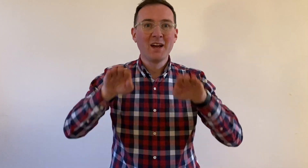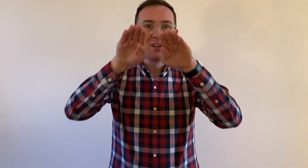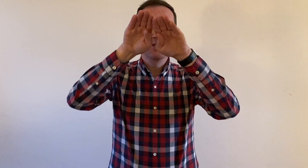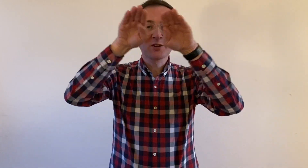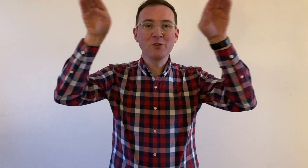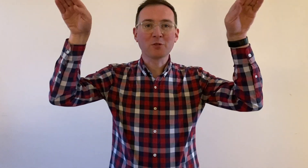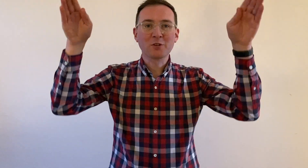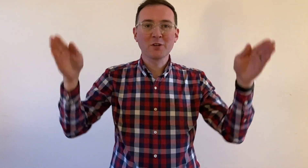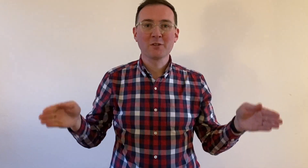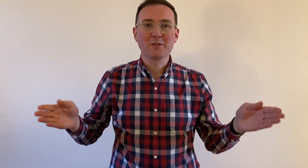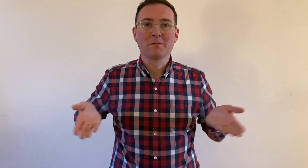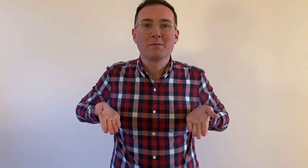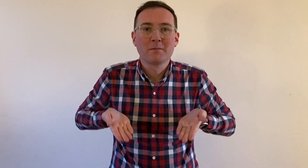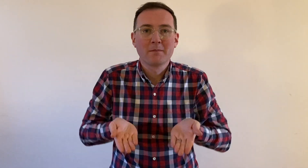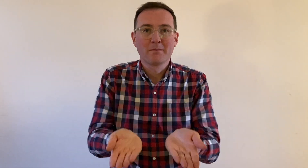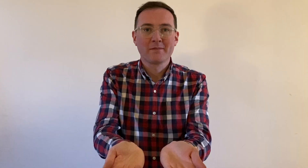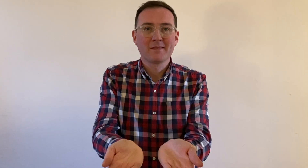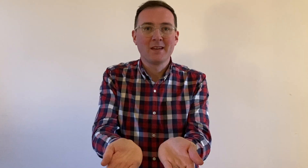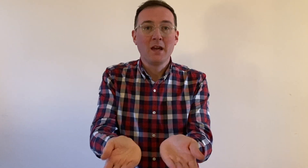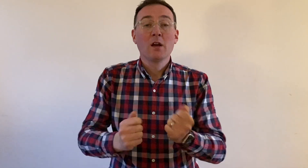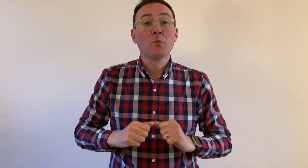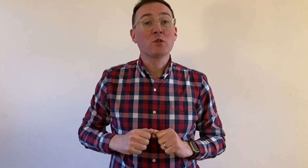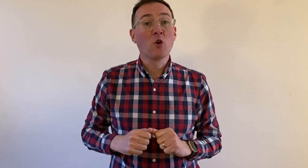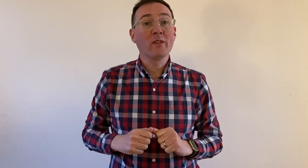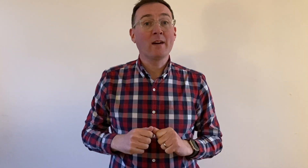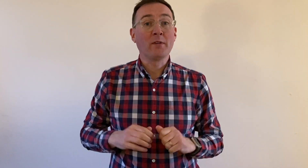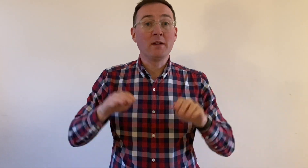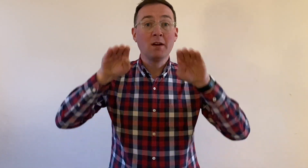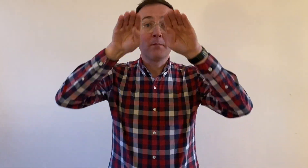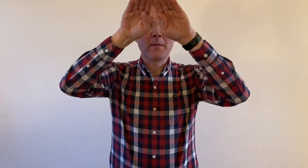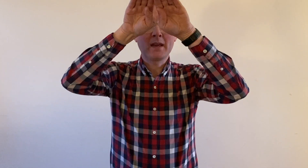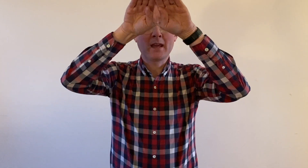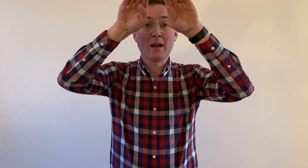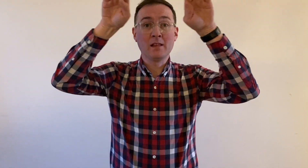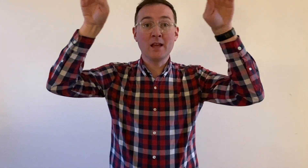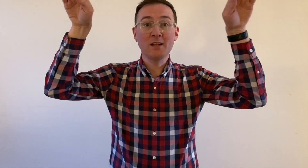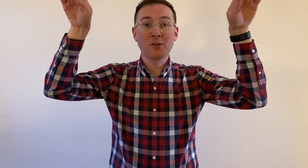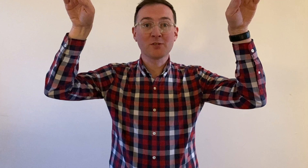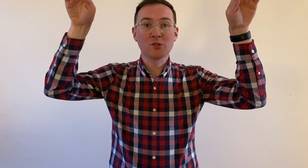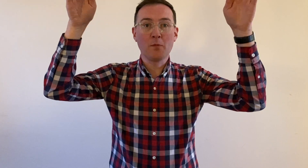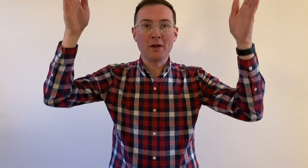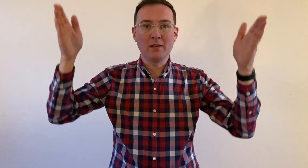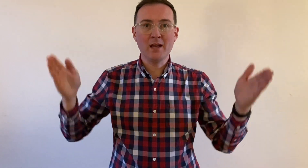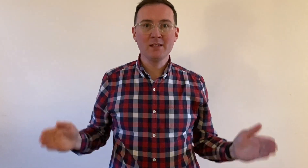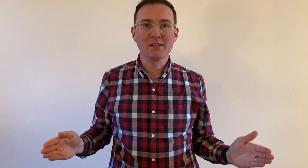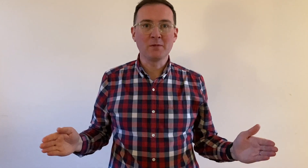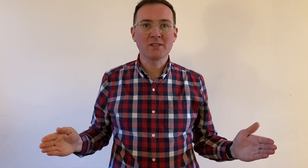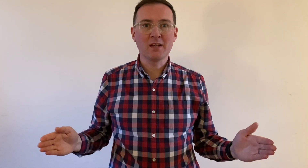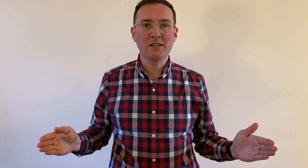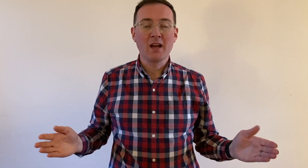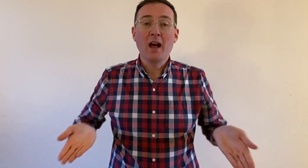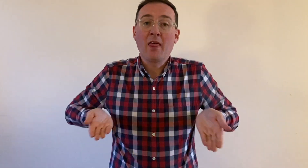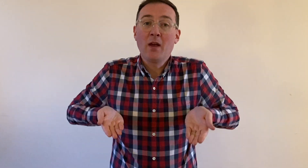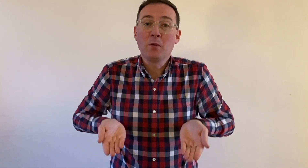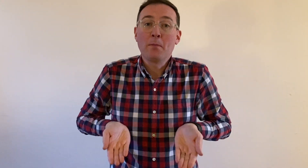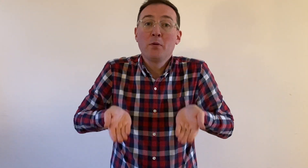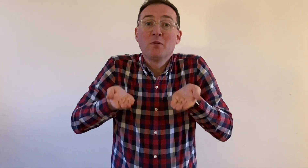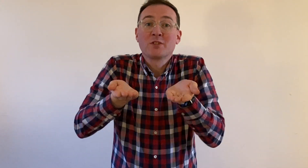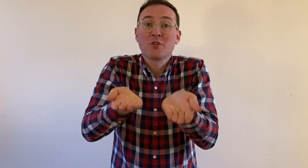To cook. We draw the oven by making a line across the top and lines down the side, and then we put the tray